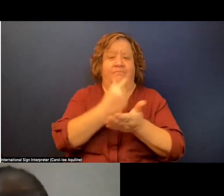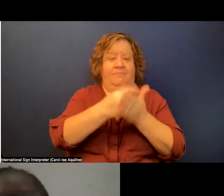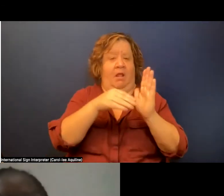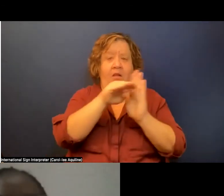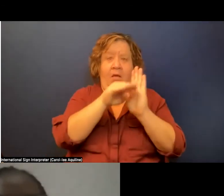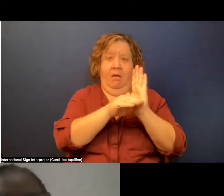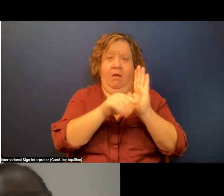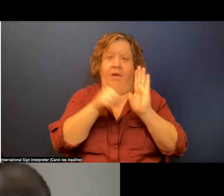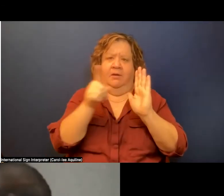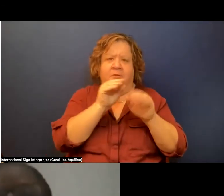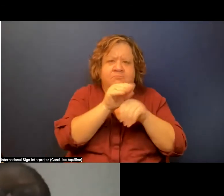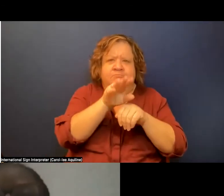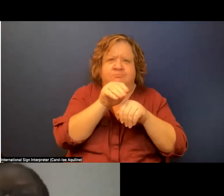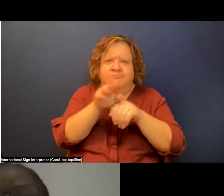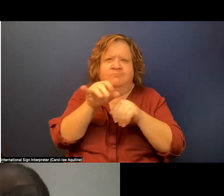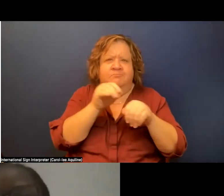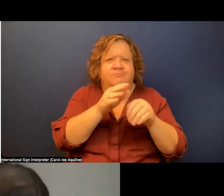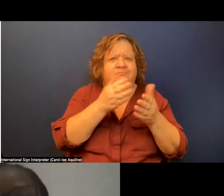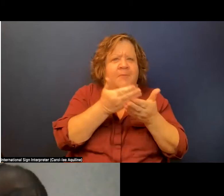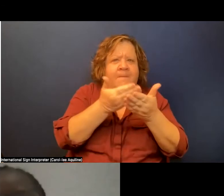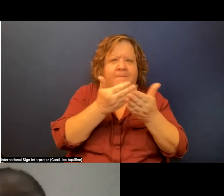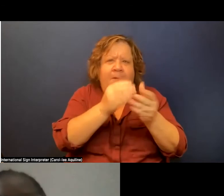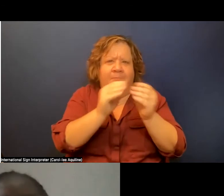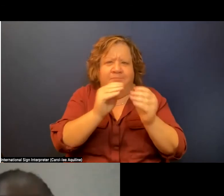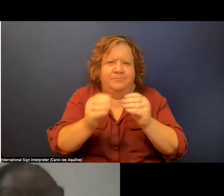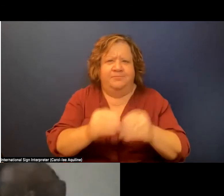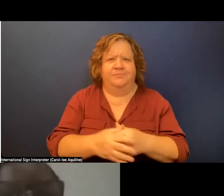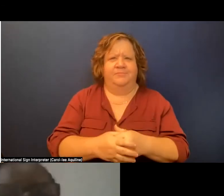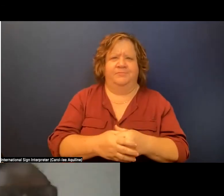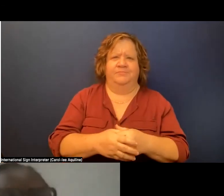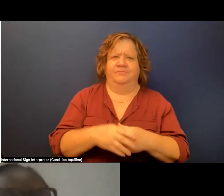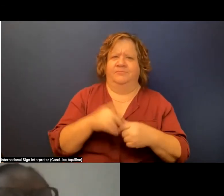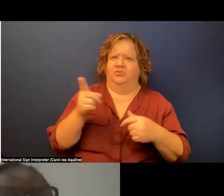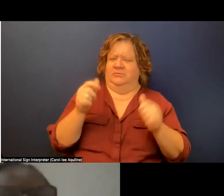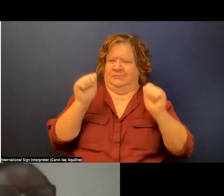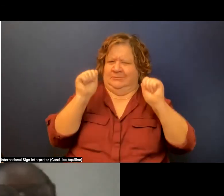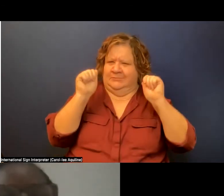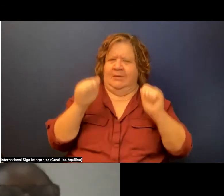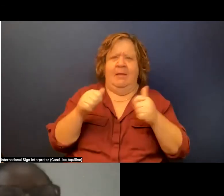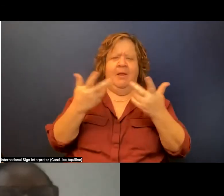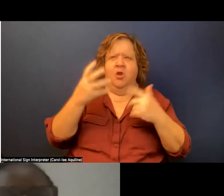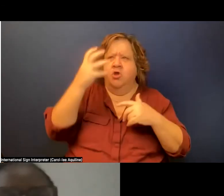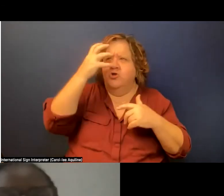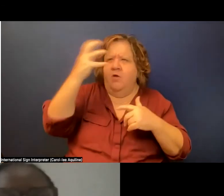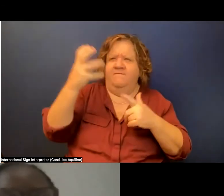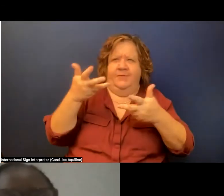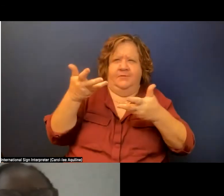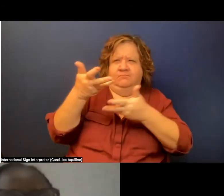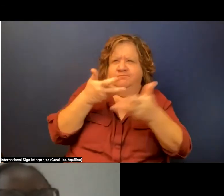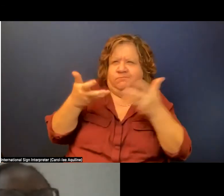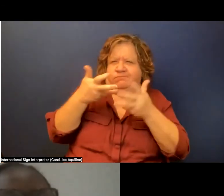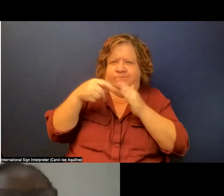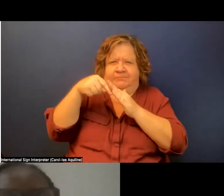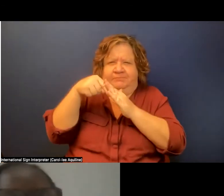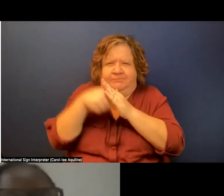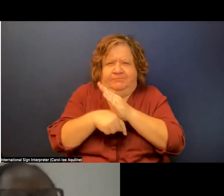expertise in leading and managing complex governance structures and networks, bilateral relationships, and strengthening partnerships at all